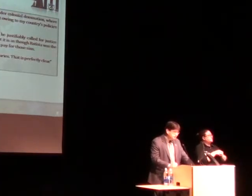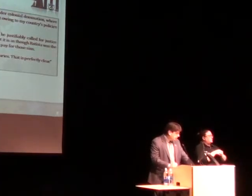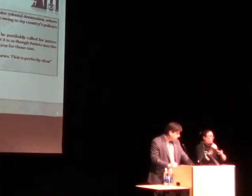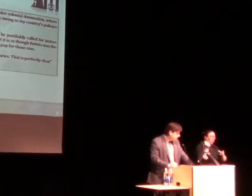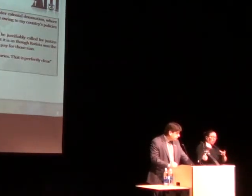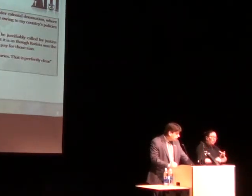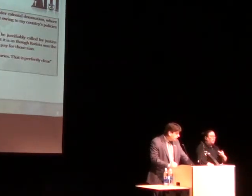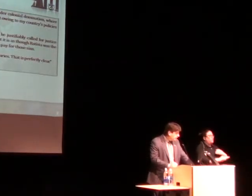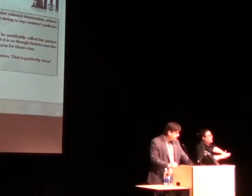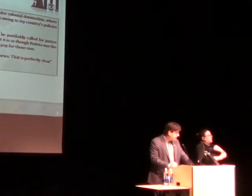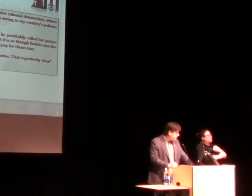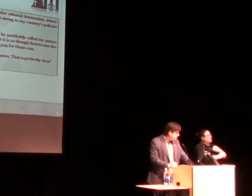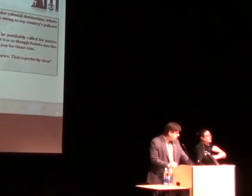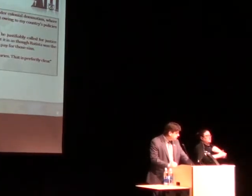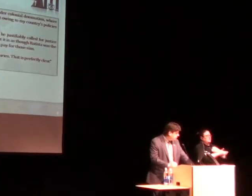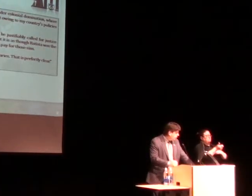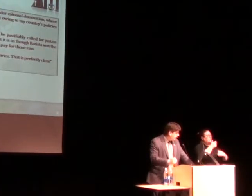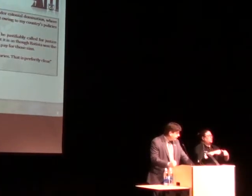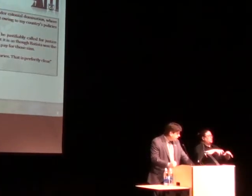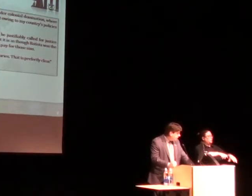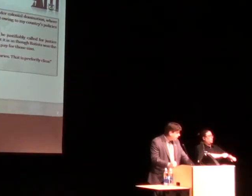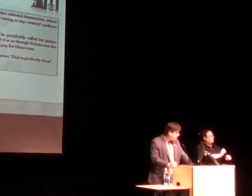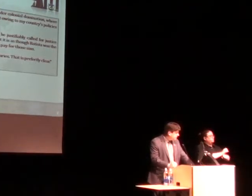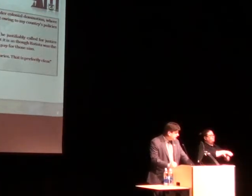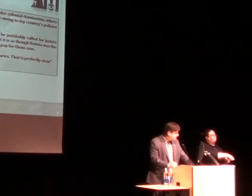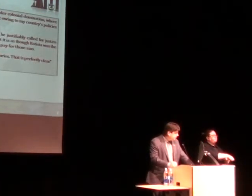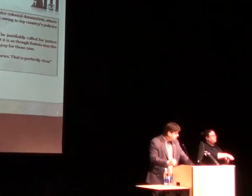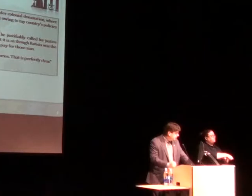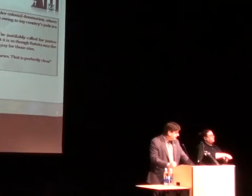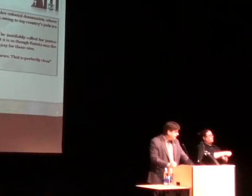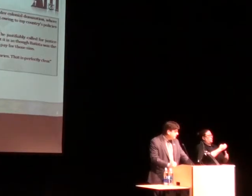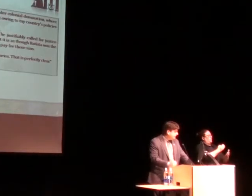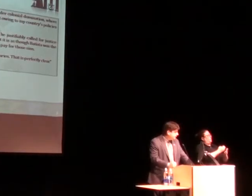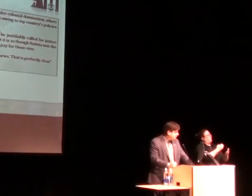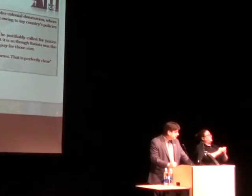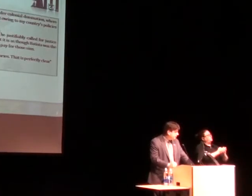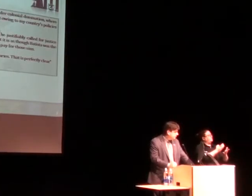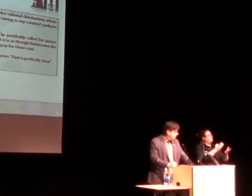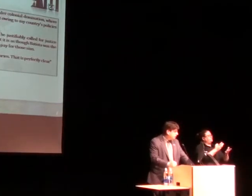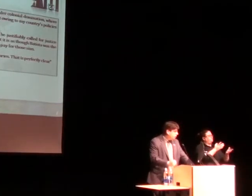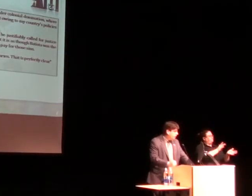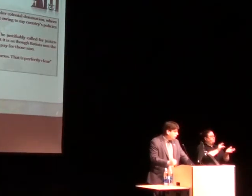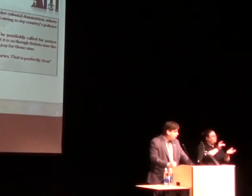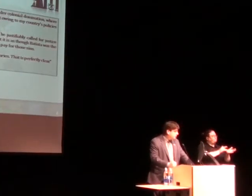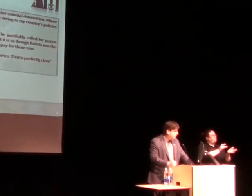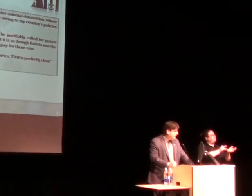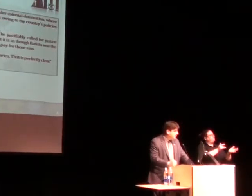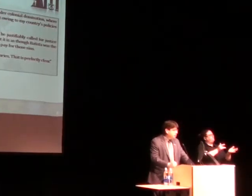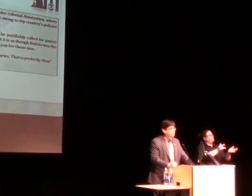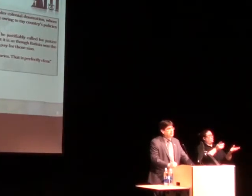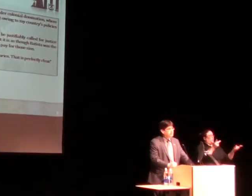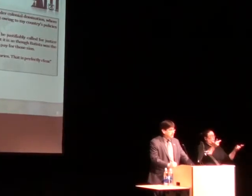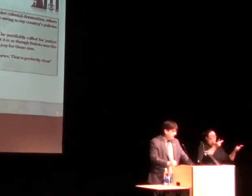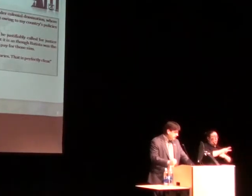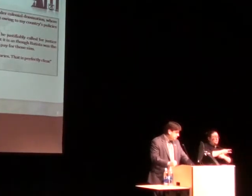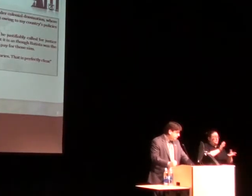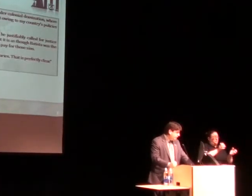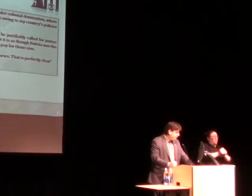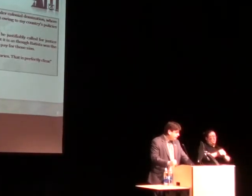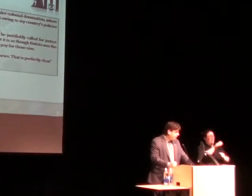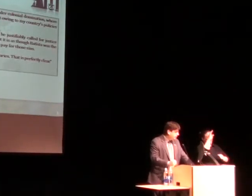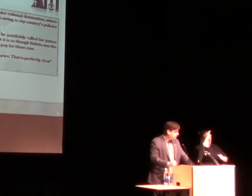countries under colonial domination, where economic colonization, humiliation, and exploitation were worse than in Cuba,